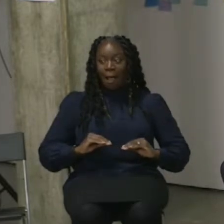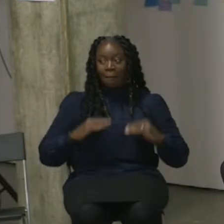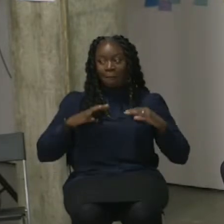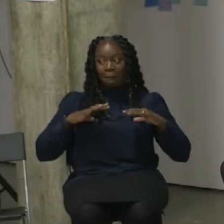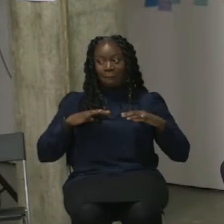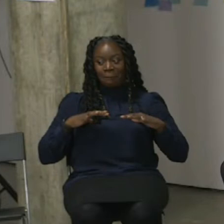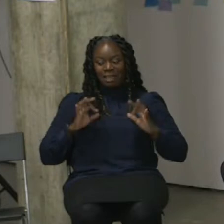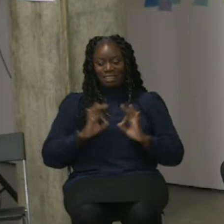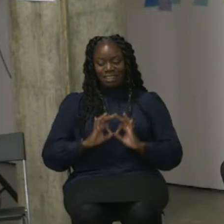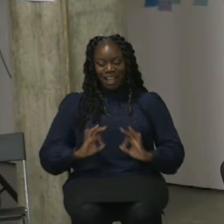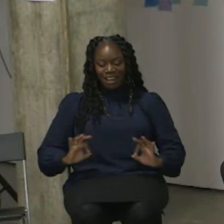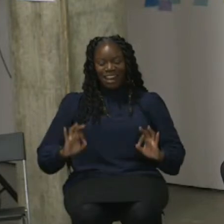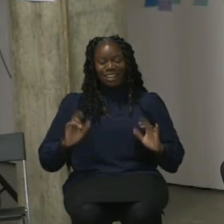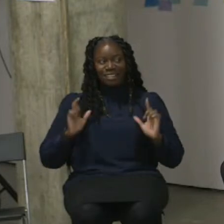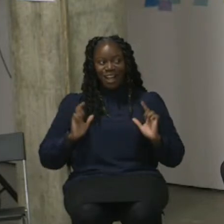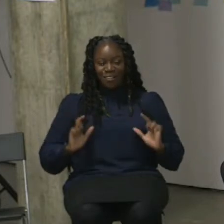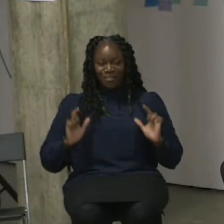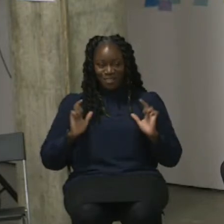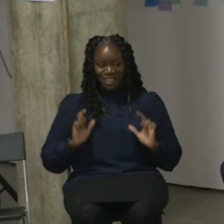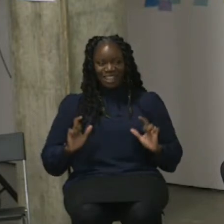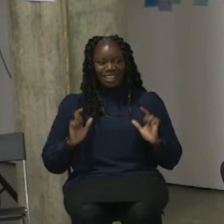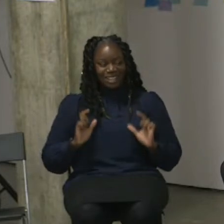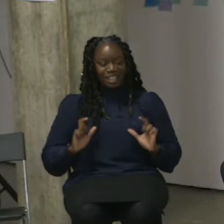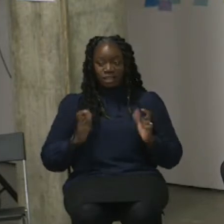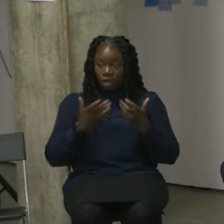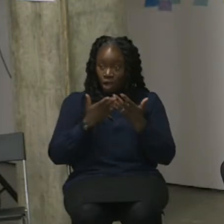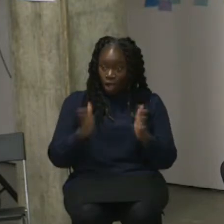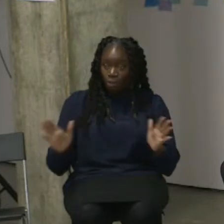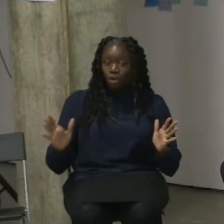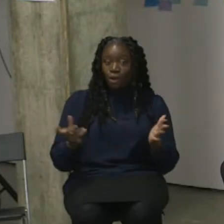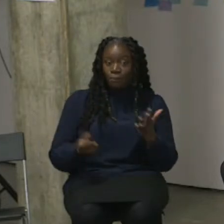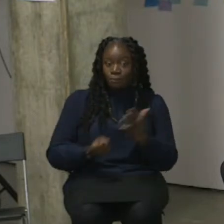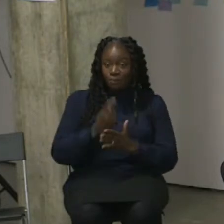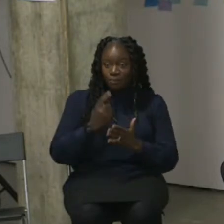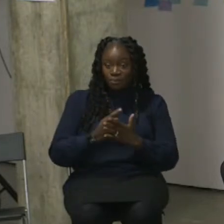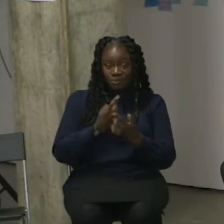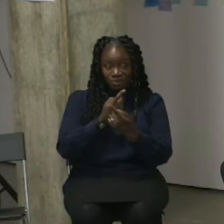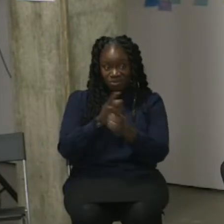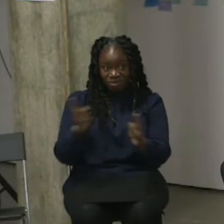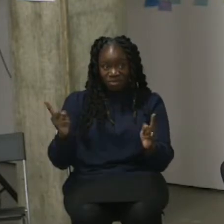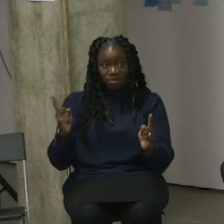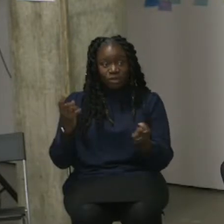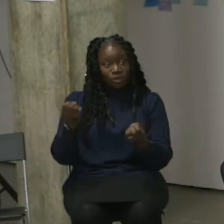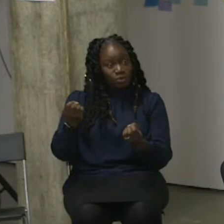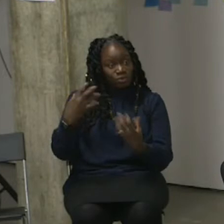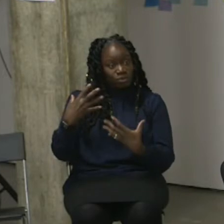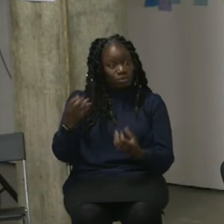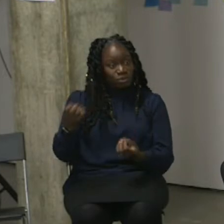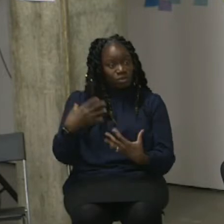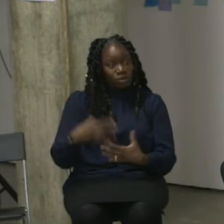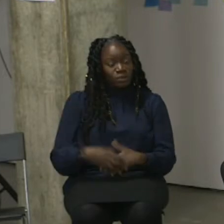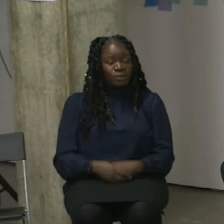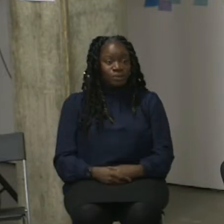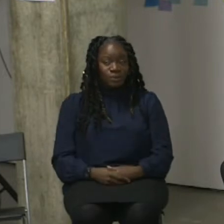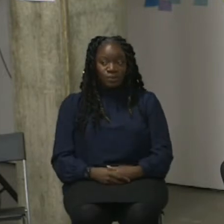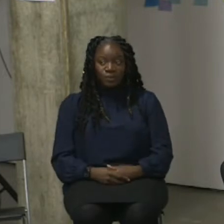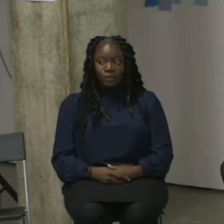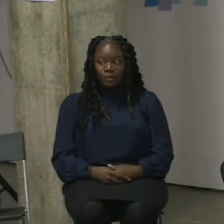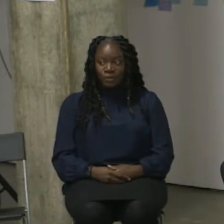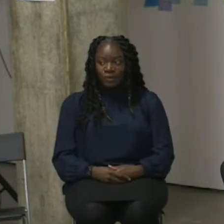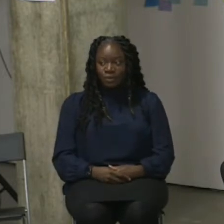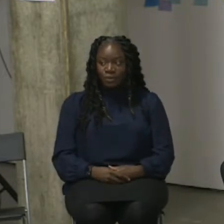comfortably in the silence, and I'll open up the space for anyone who might like to share anything.